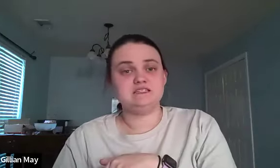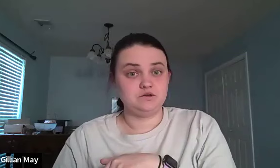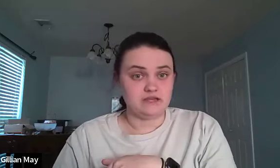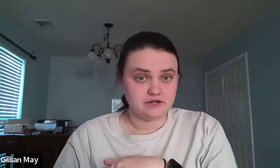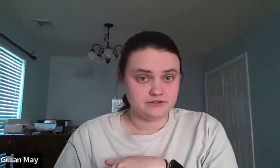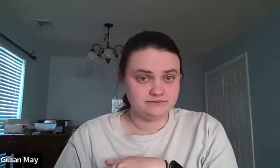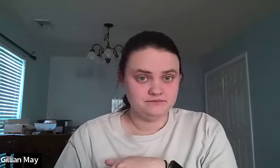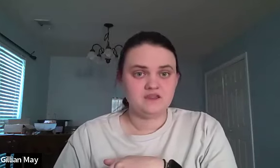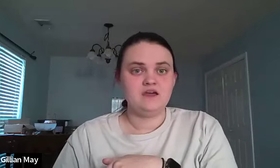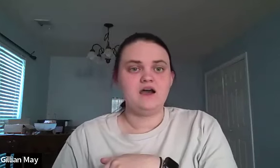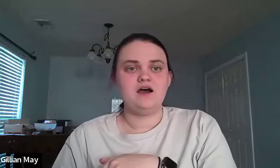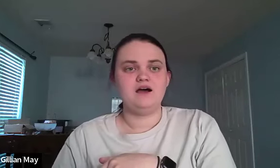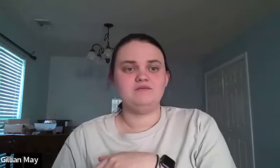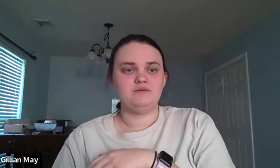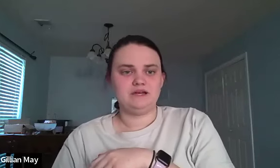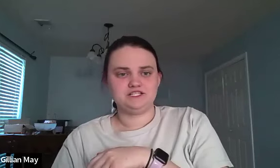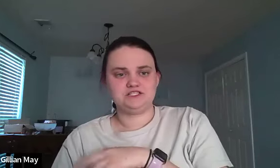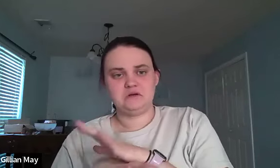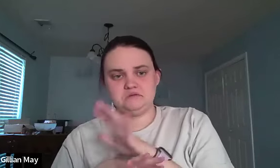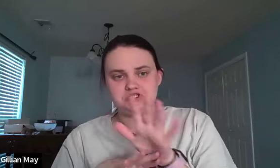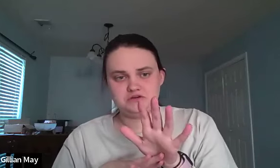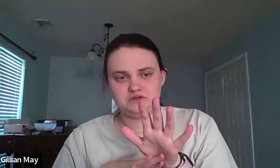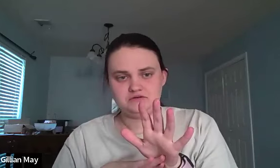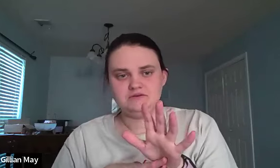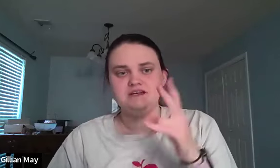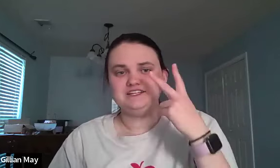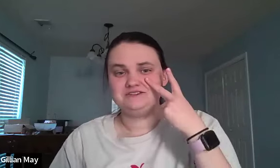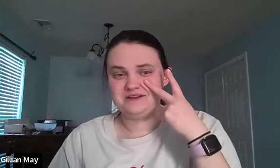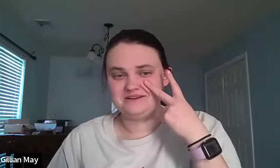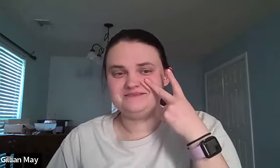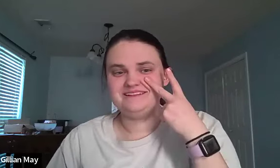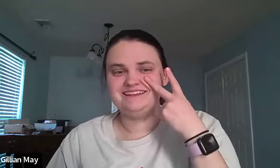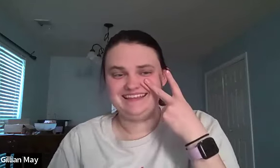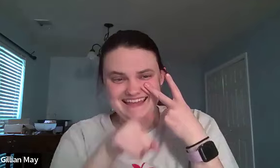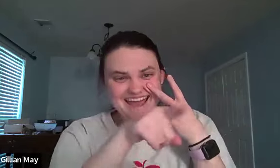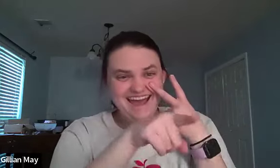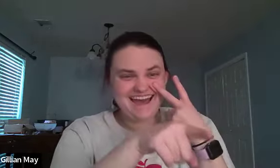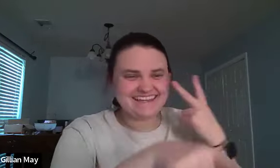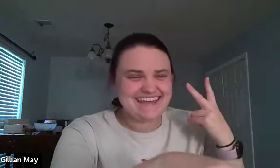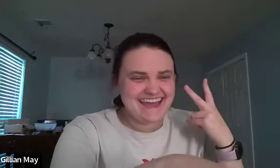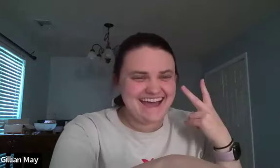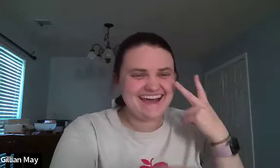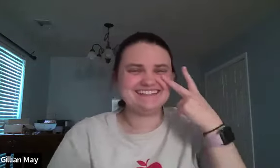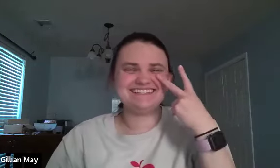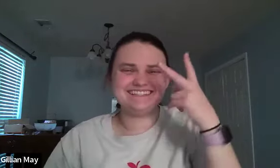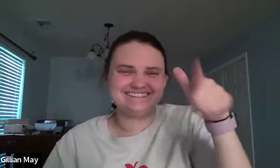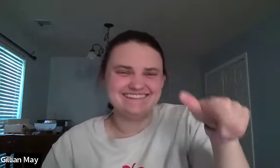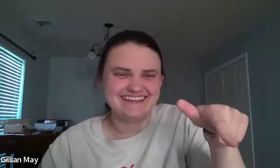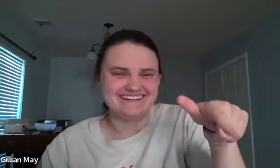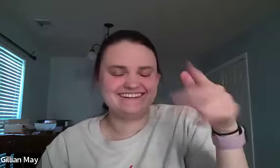you later. Which I'm gonna show you is you go, yeah, see you later. You